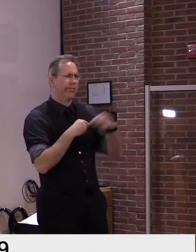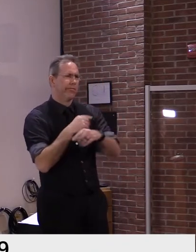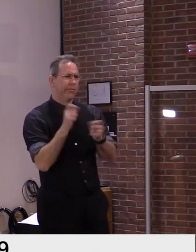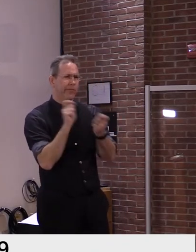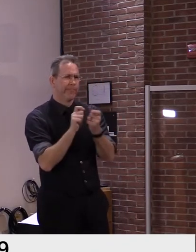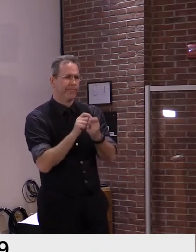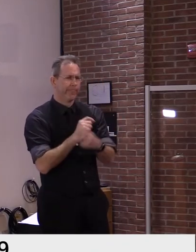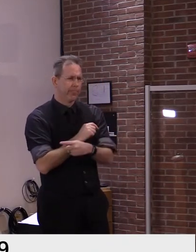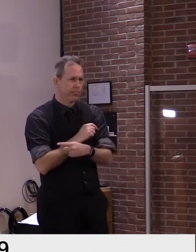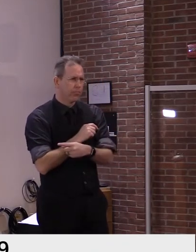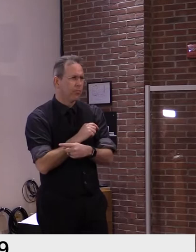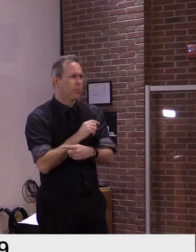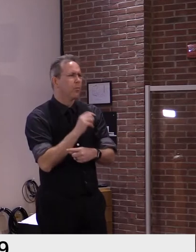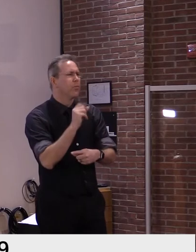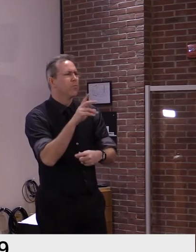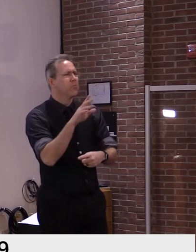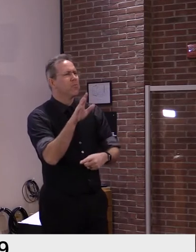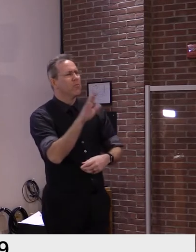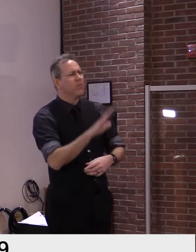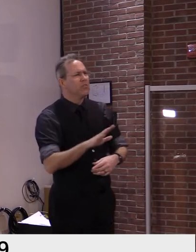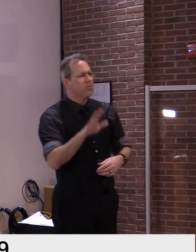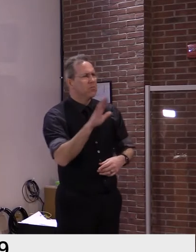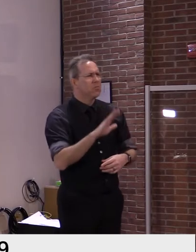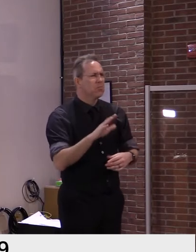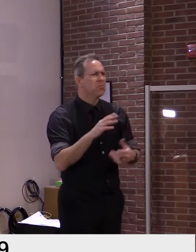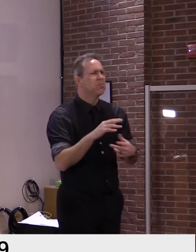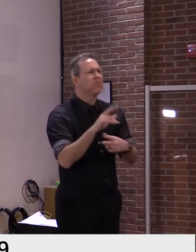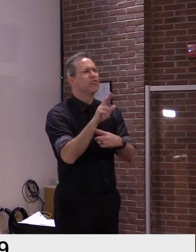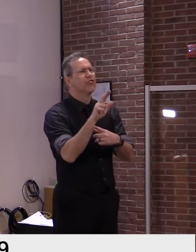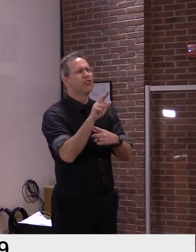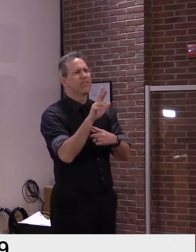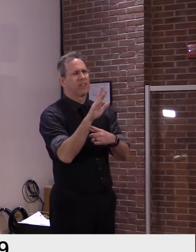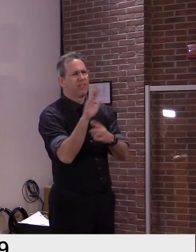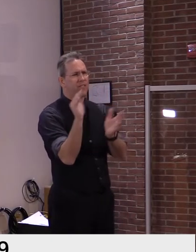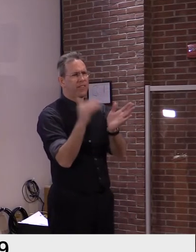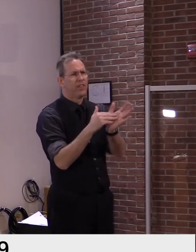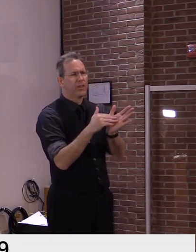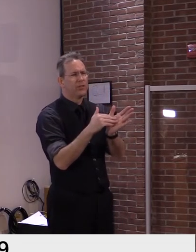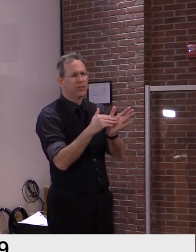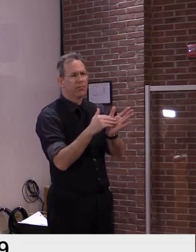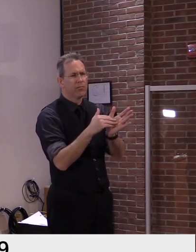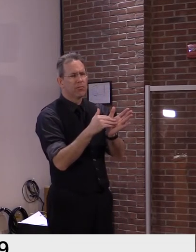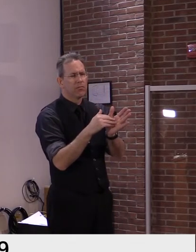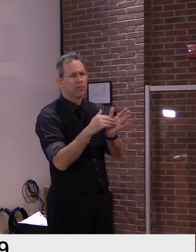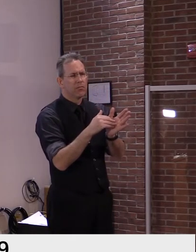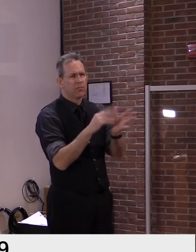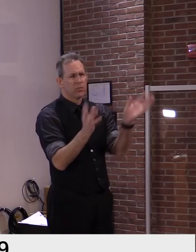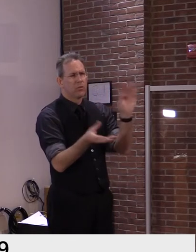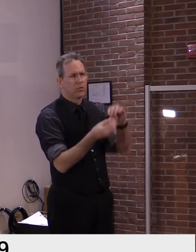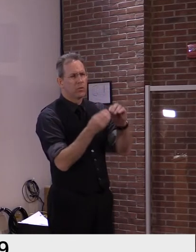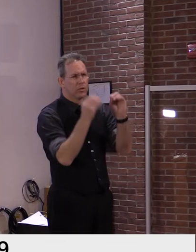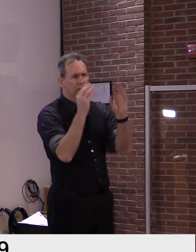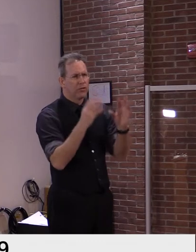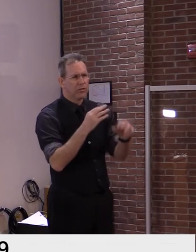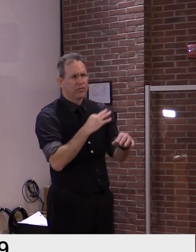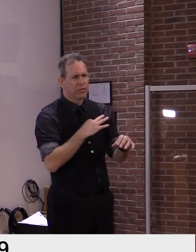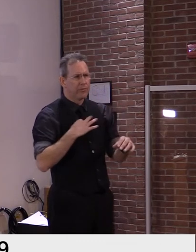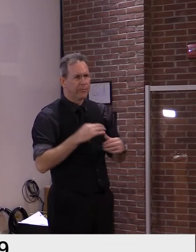Lola, we're estimating just north of 35,000. Okay. And so with